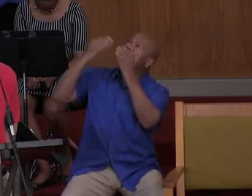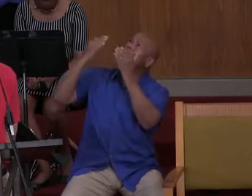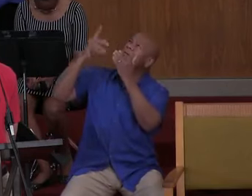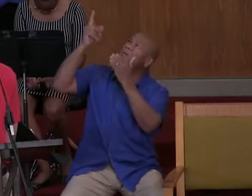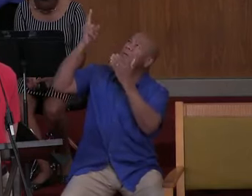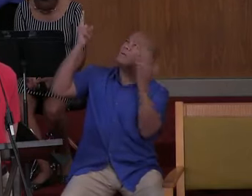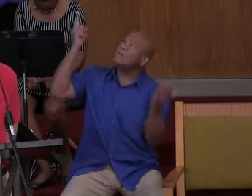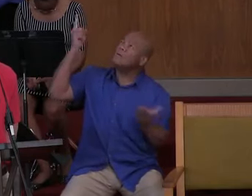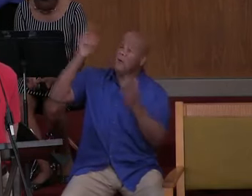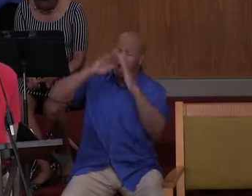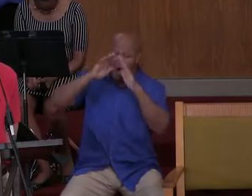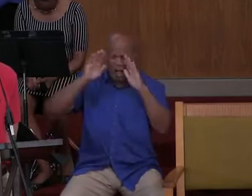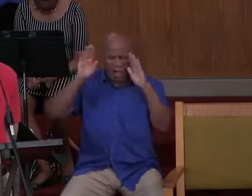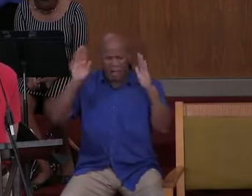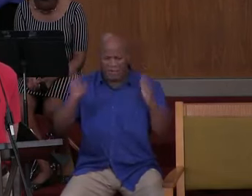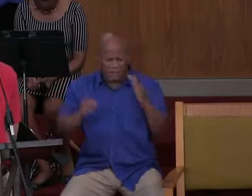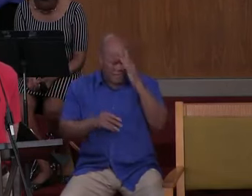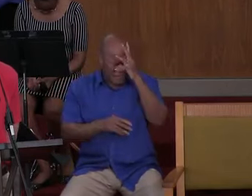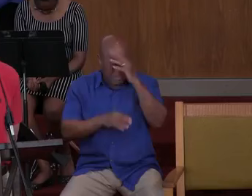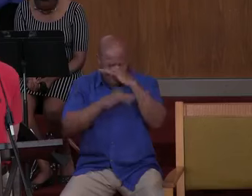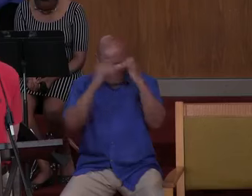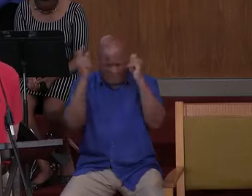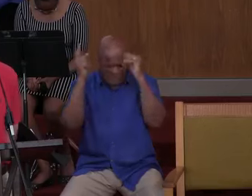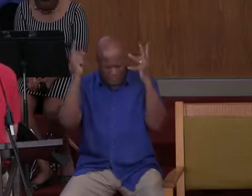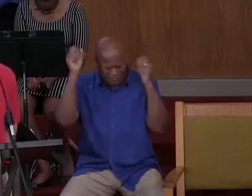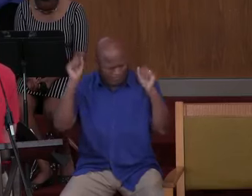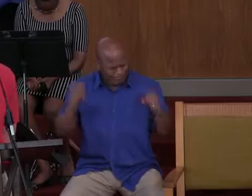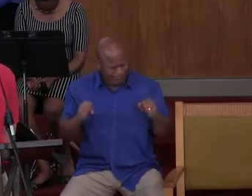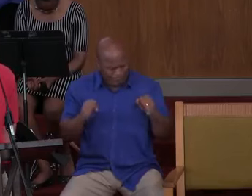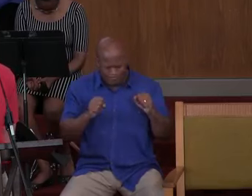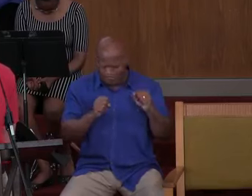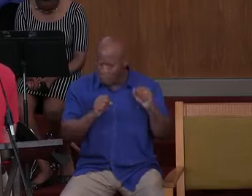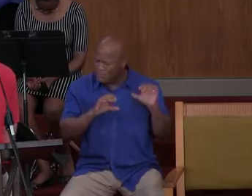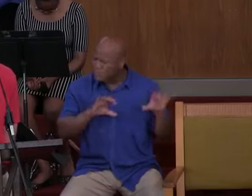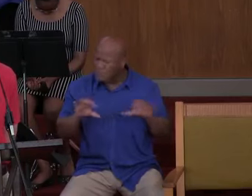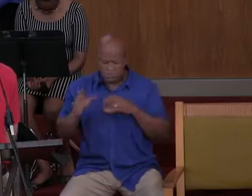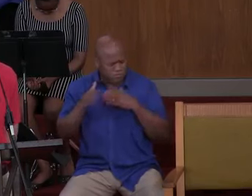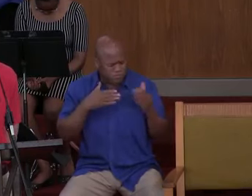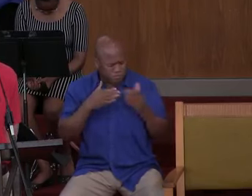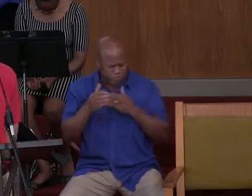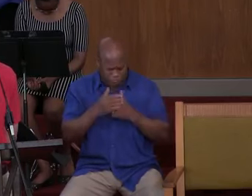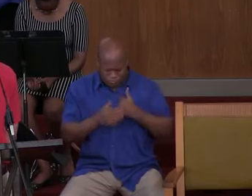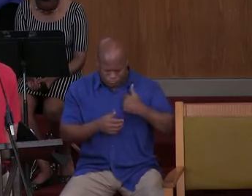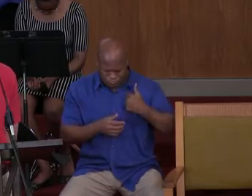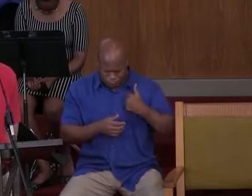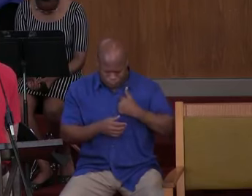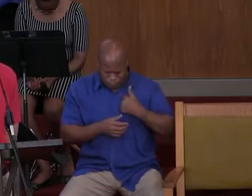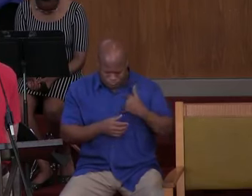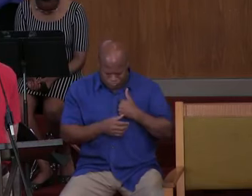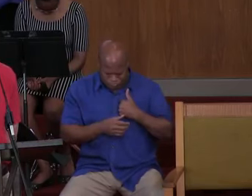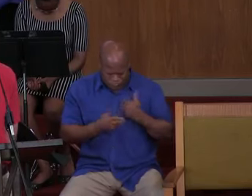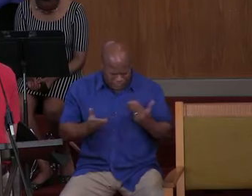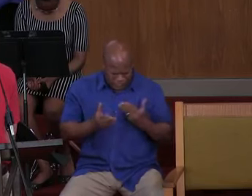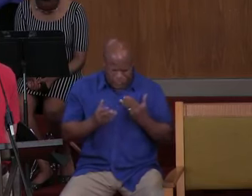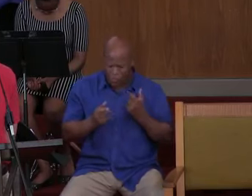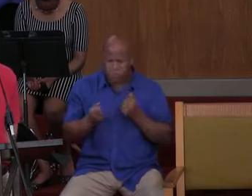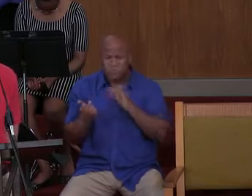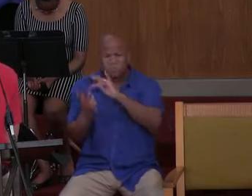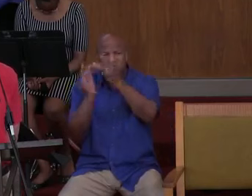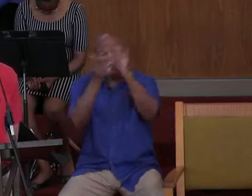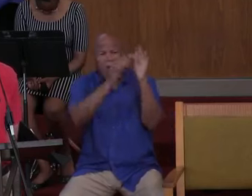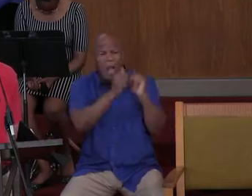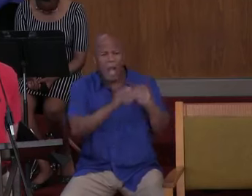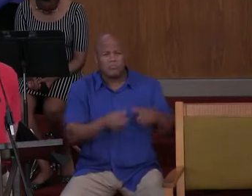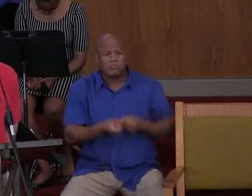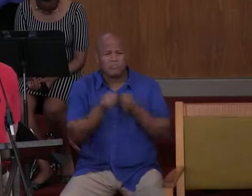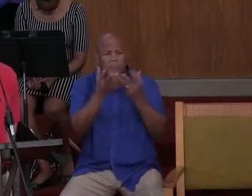in this house, Almighty God and Father, that we're able to do it, whether it's in person or online or whatever it is, Lord. If